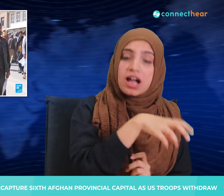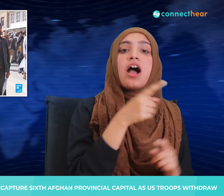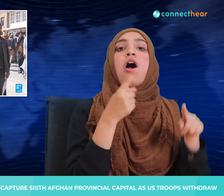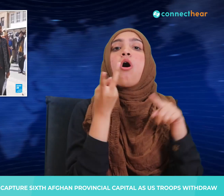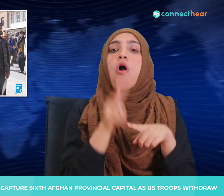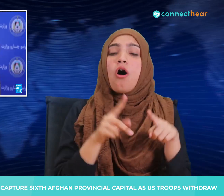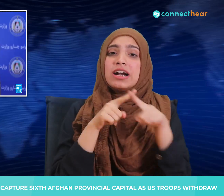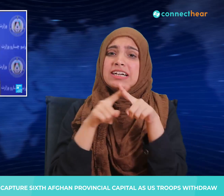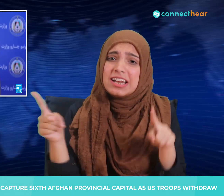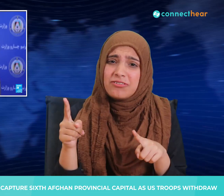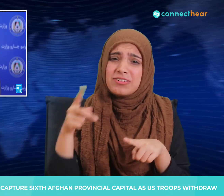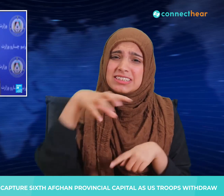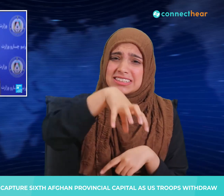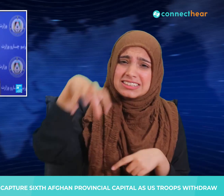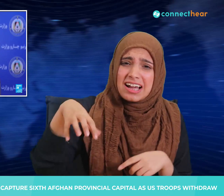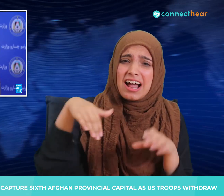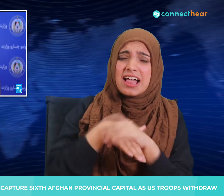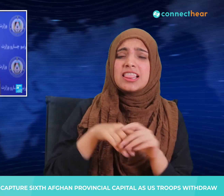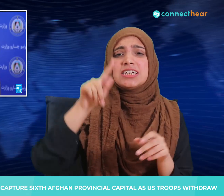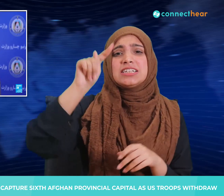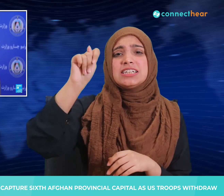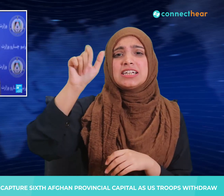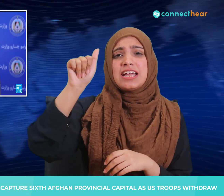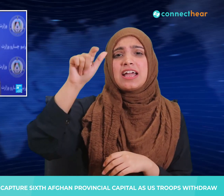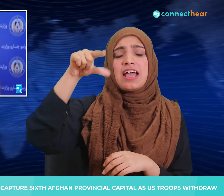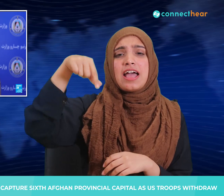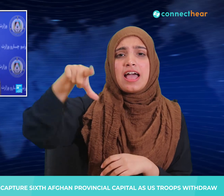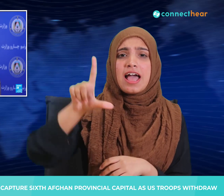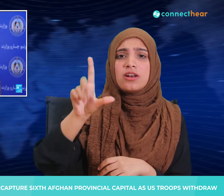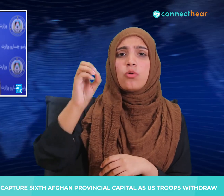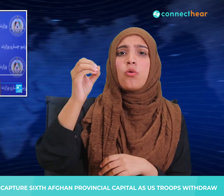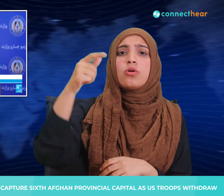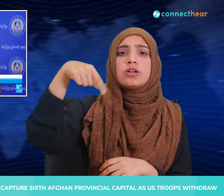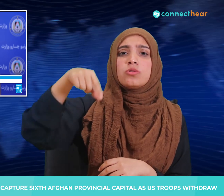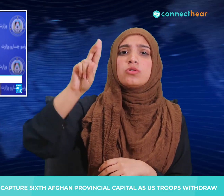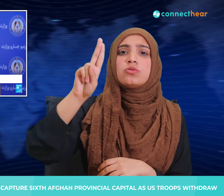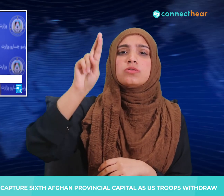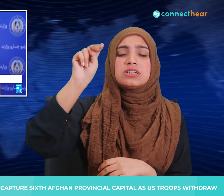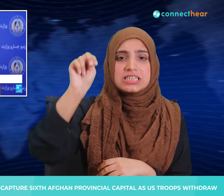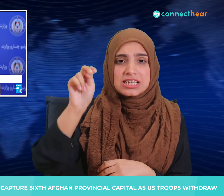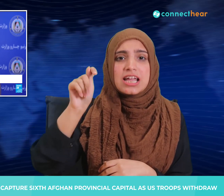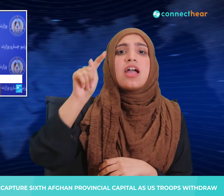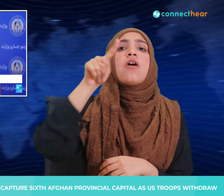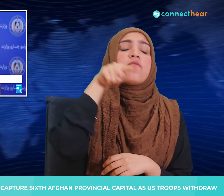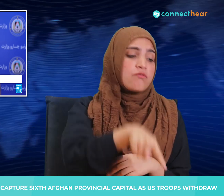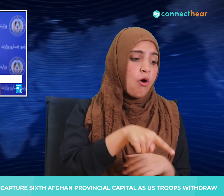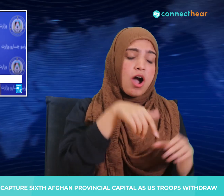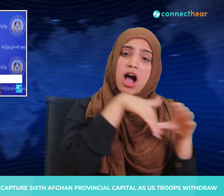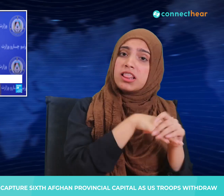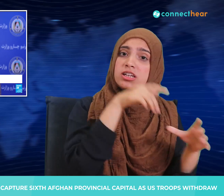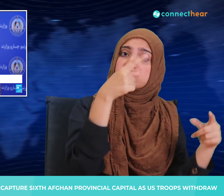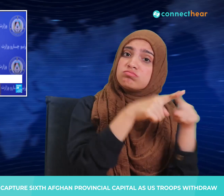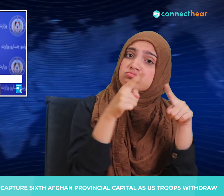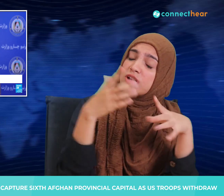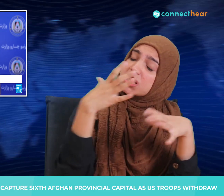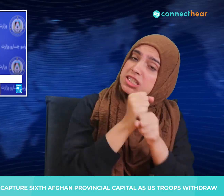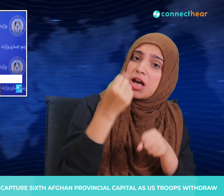same name; and Talukan, the capital of northeastern Takhar province. They had already taken the